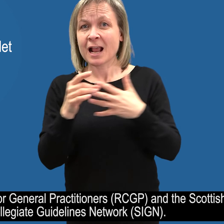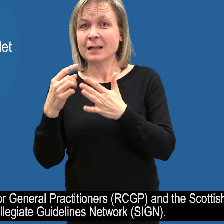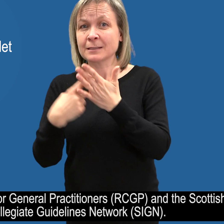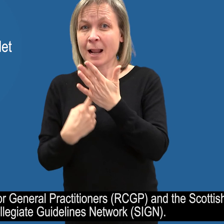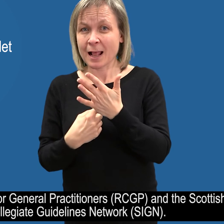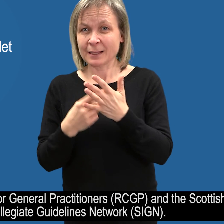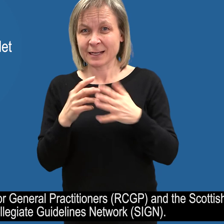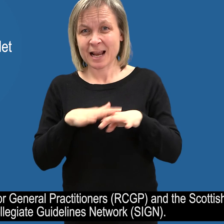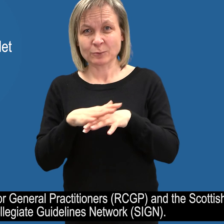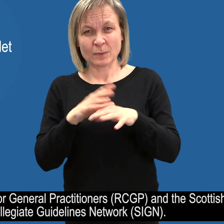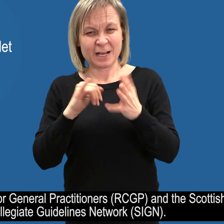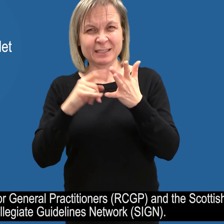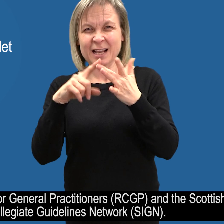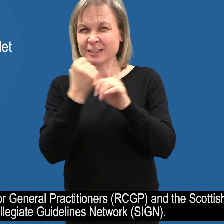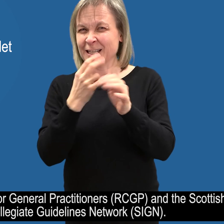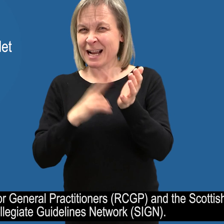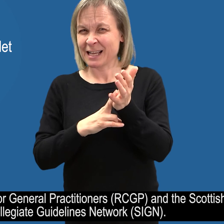Network, SIGN.